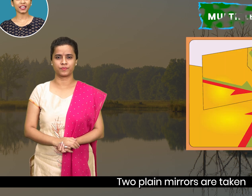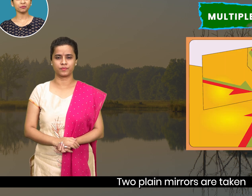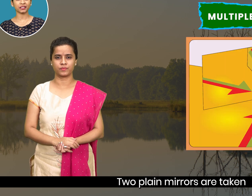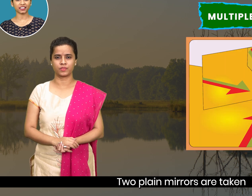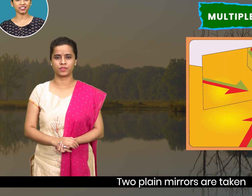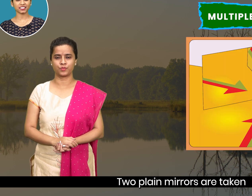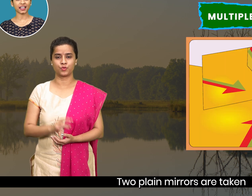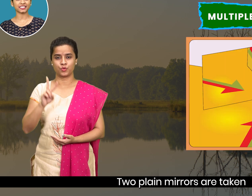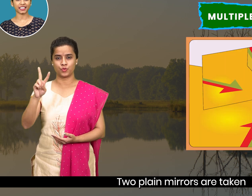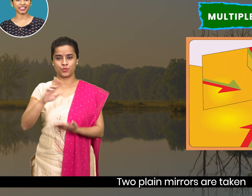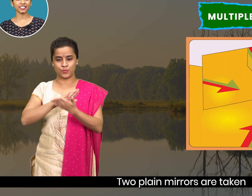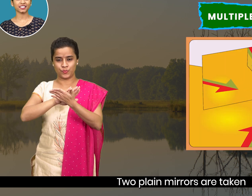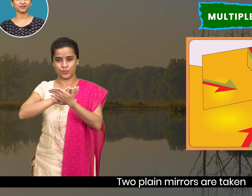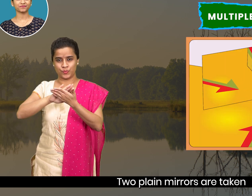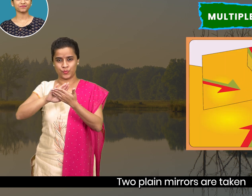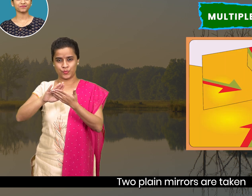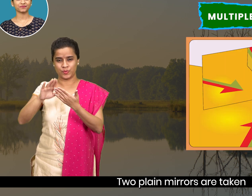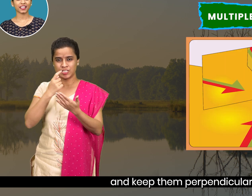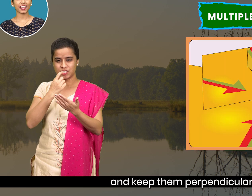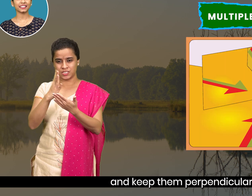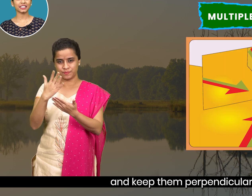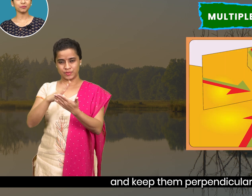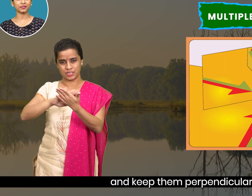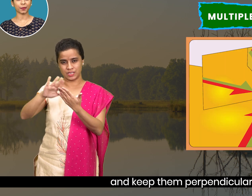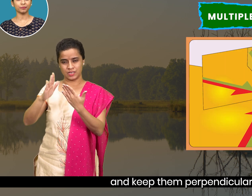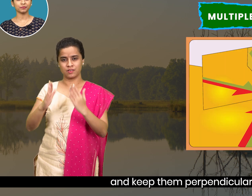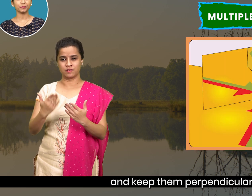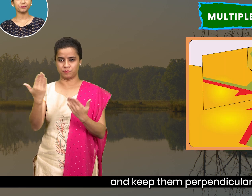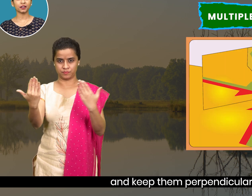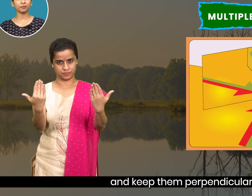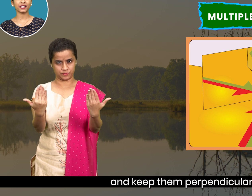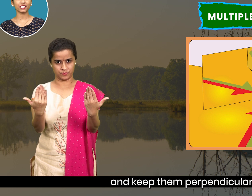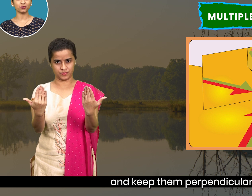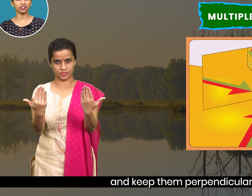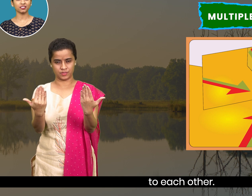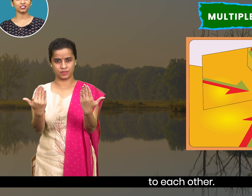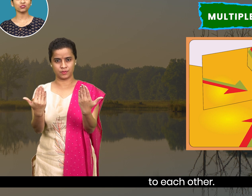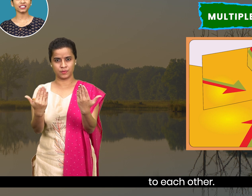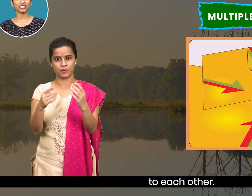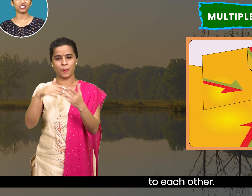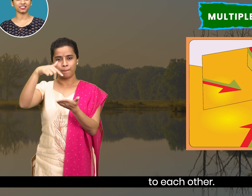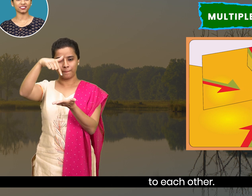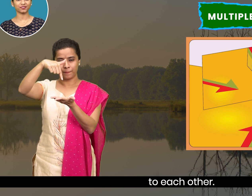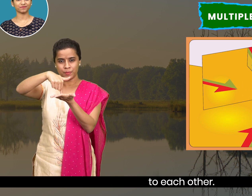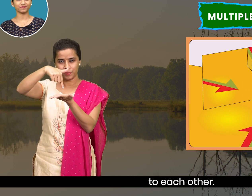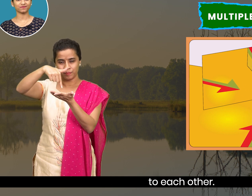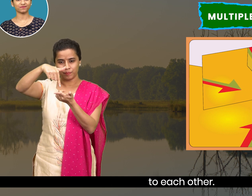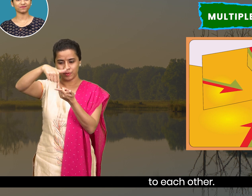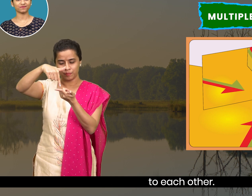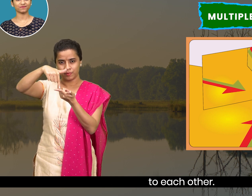Two plane mirrors are taken and keep them perpendicular to each other.